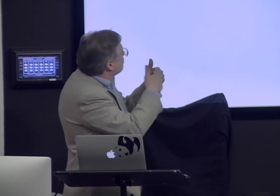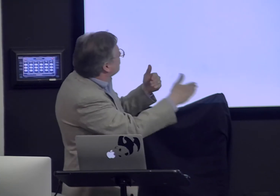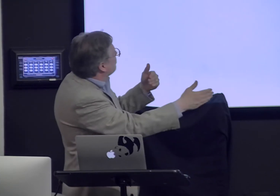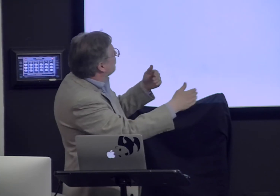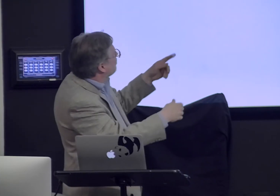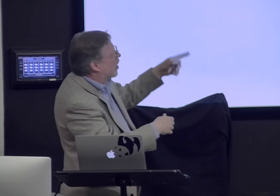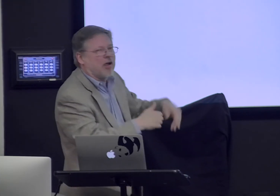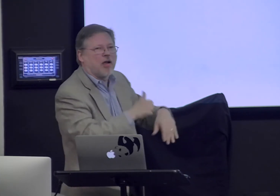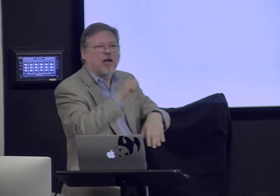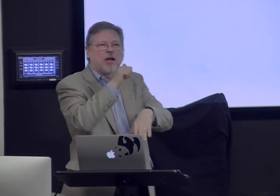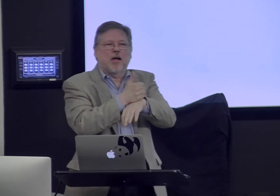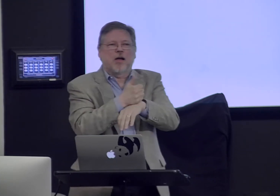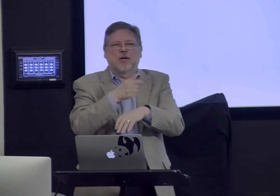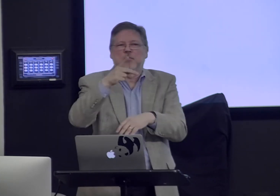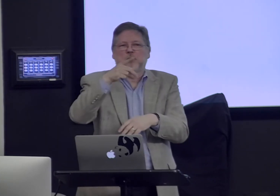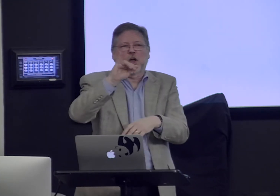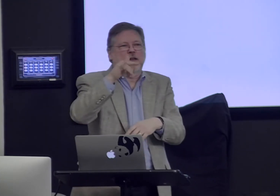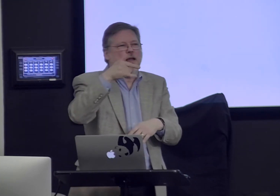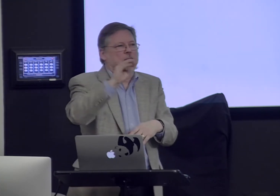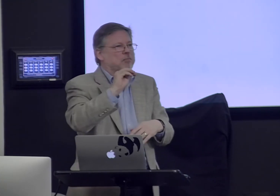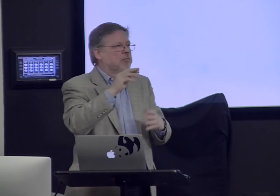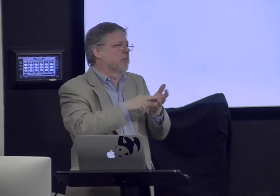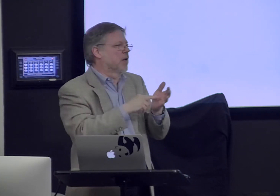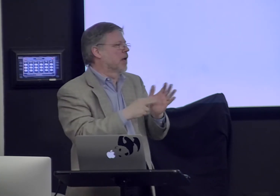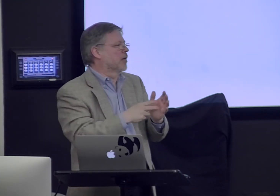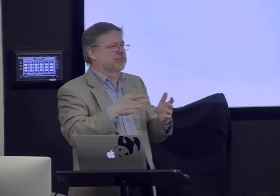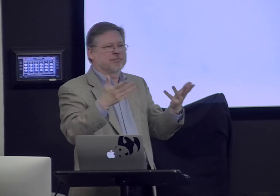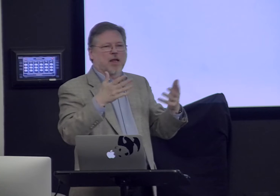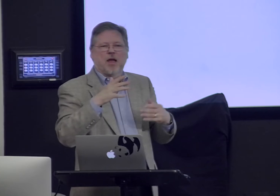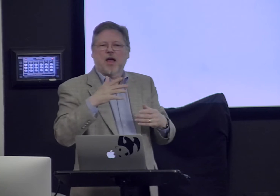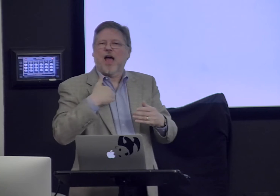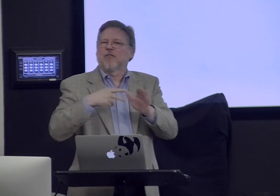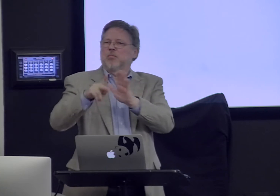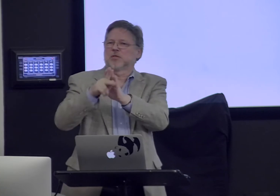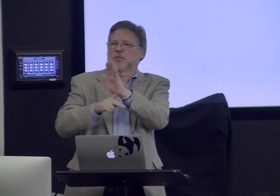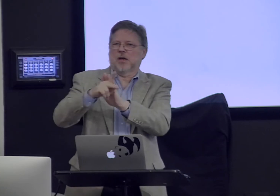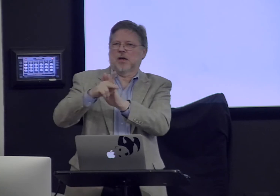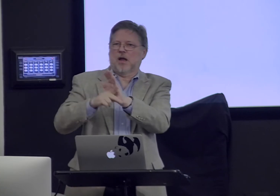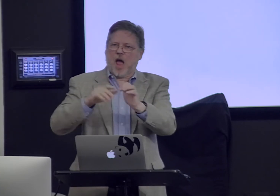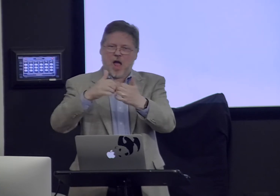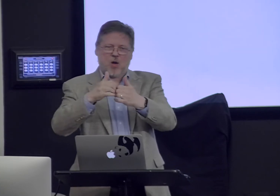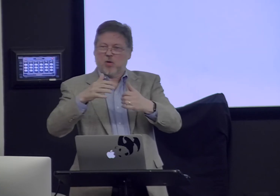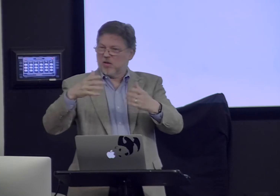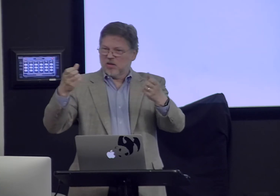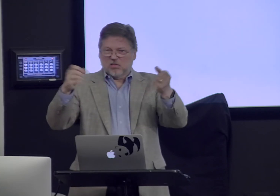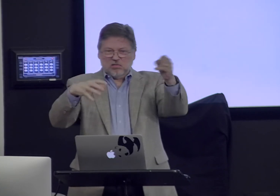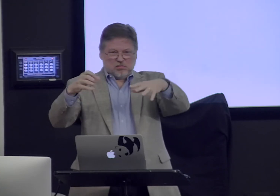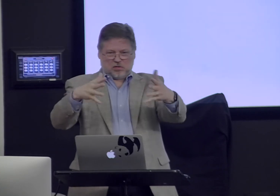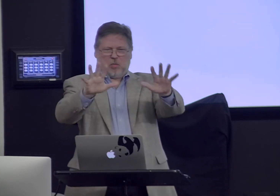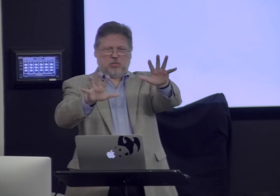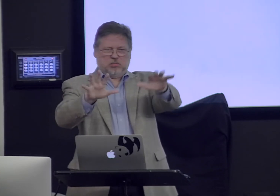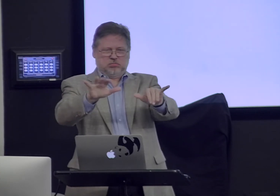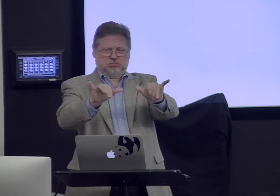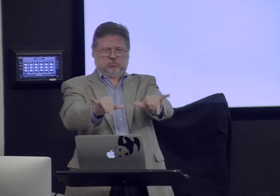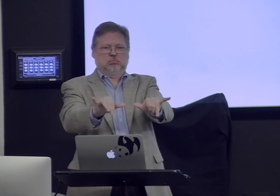to paradigms that govern how words are formed. And when I say paradigm, it's another word for saying that there are principles